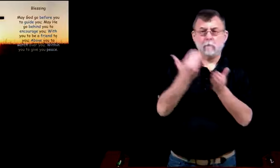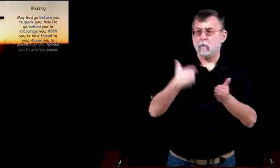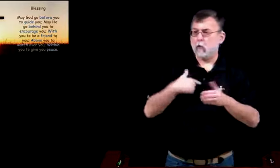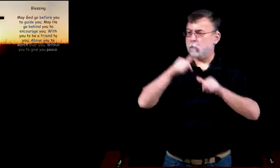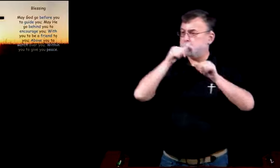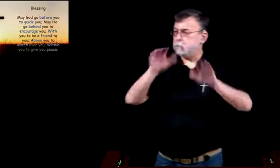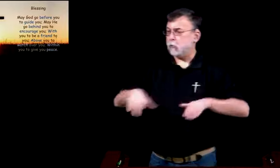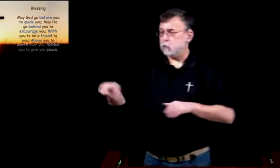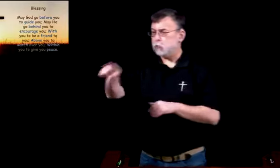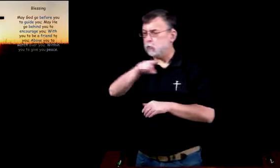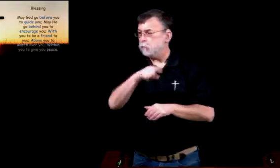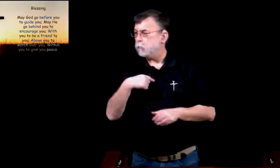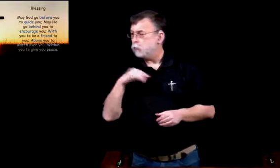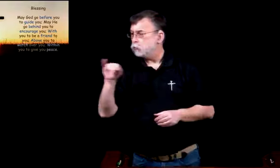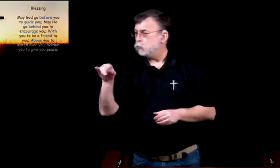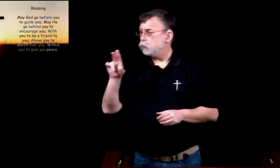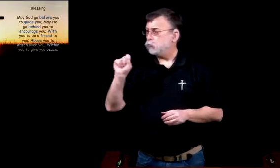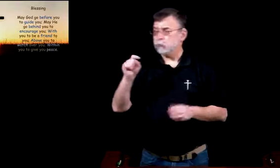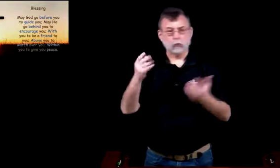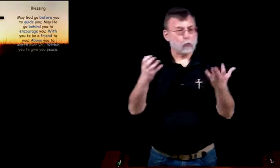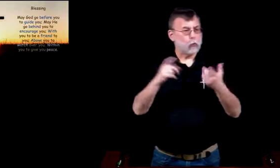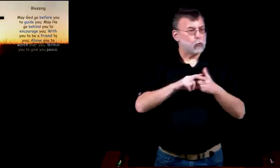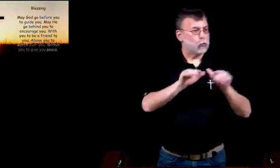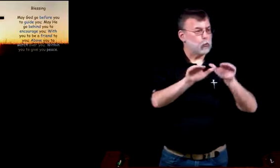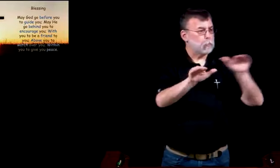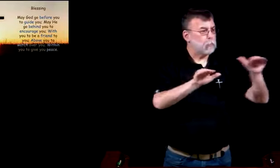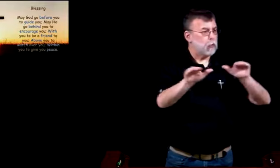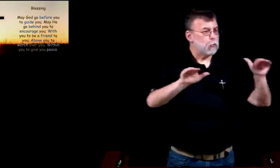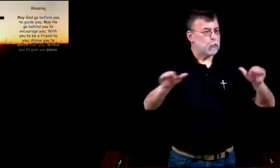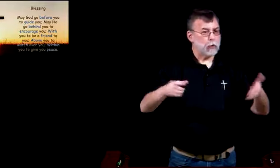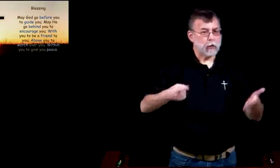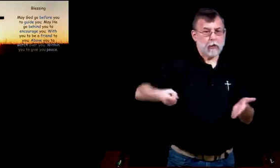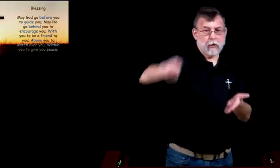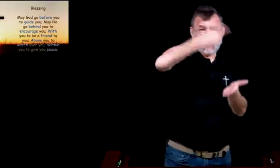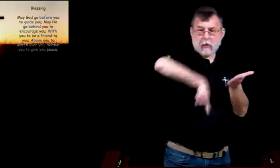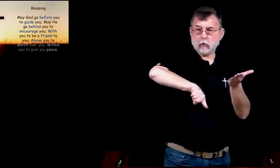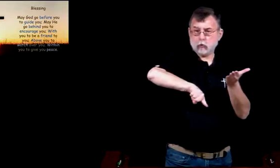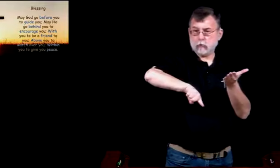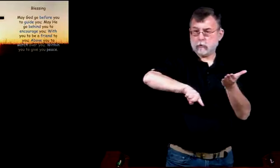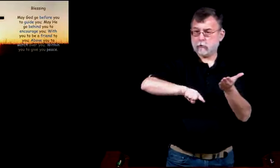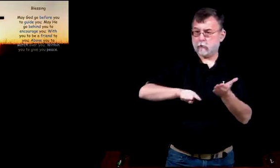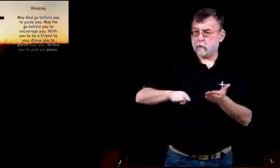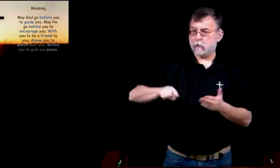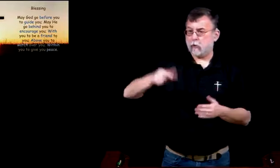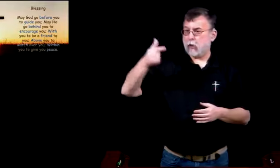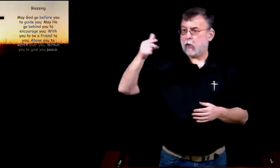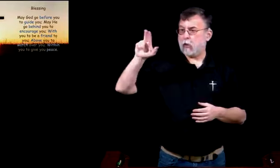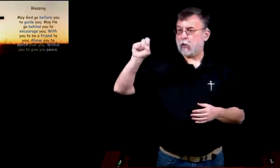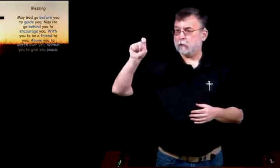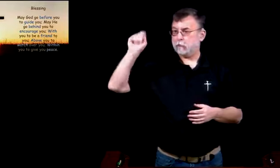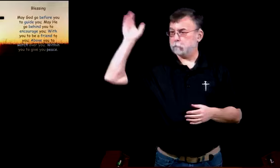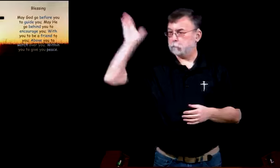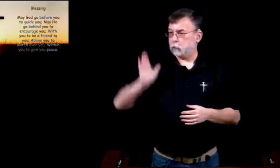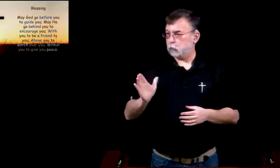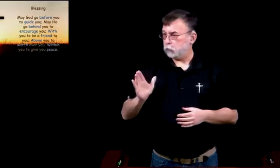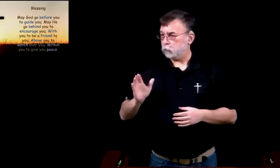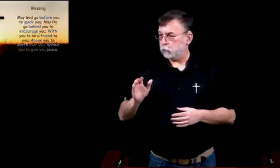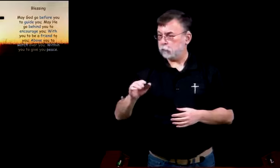All right, before I bless you, I just want to remind everybody that next week we'll have a